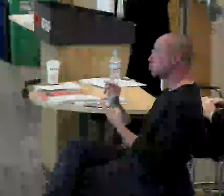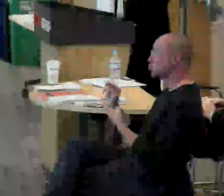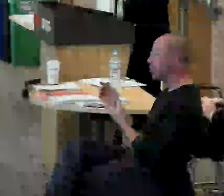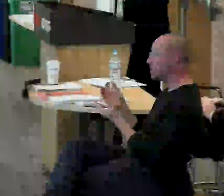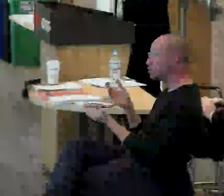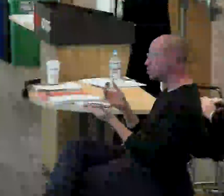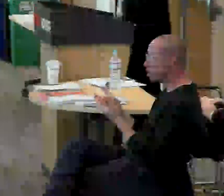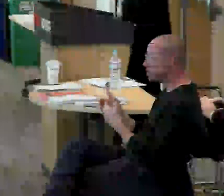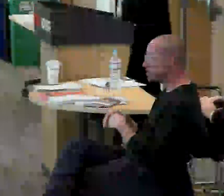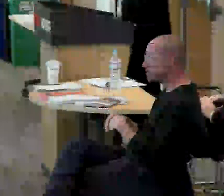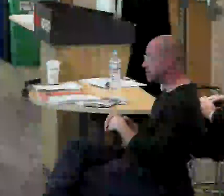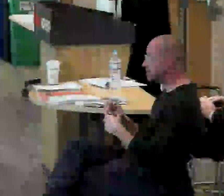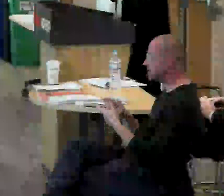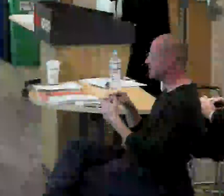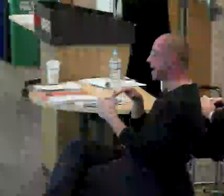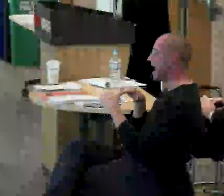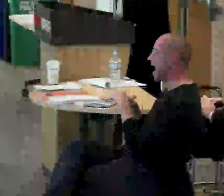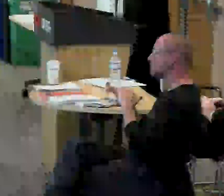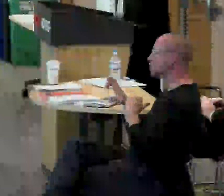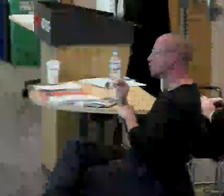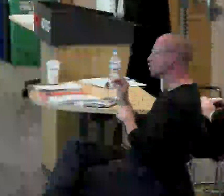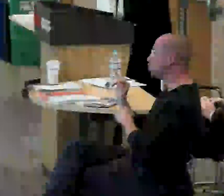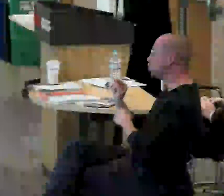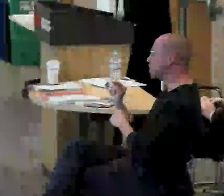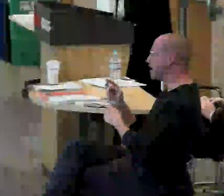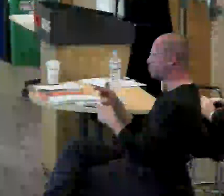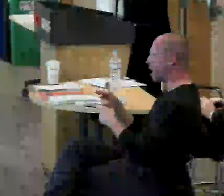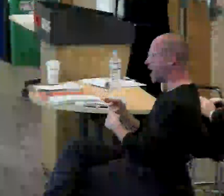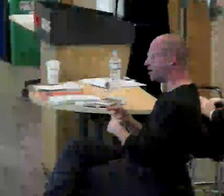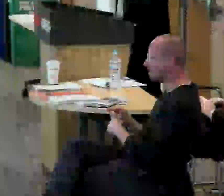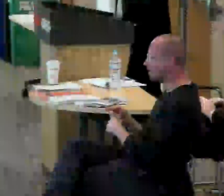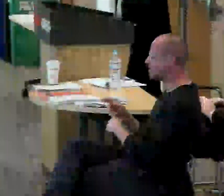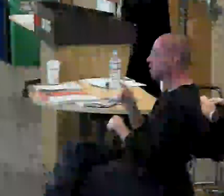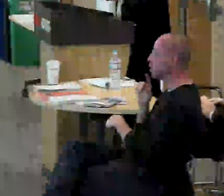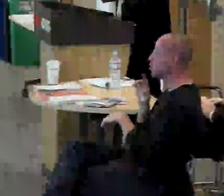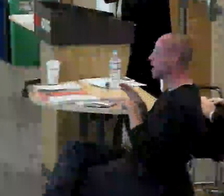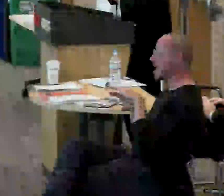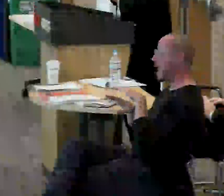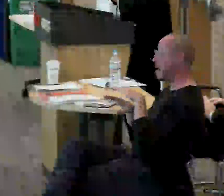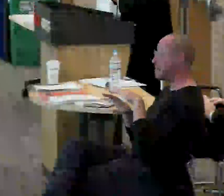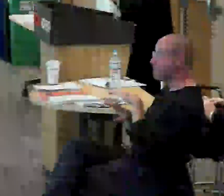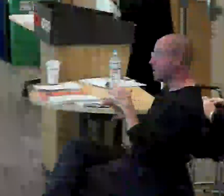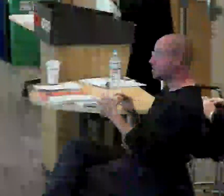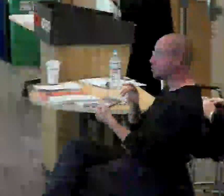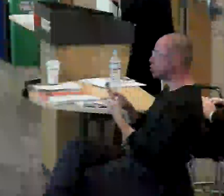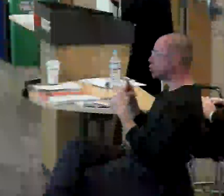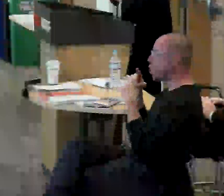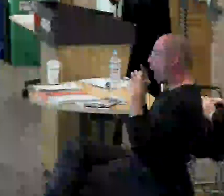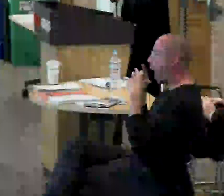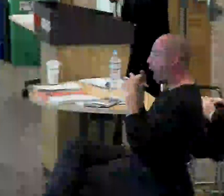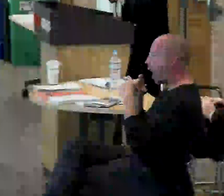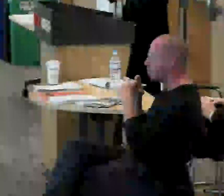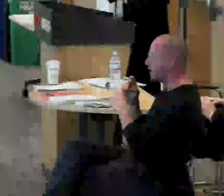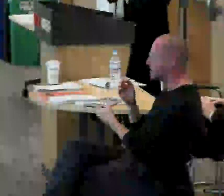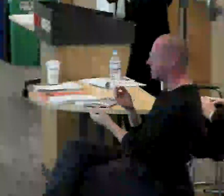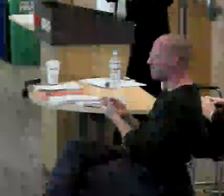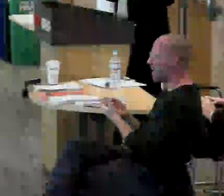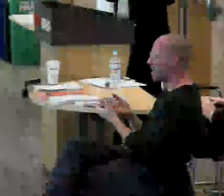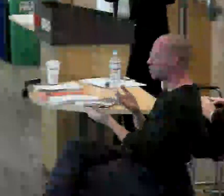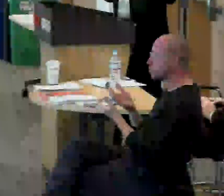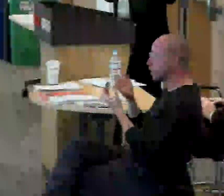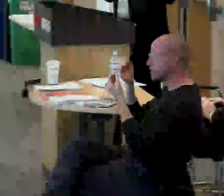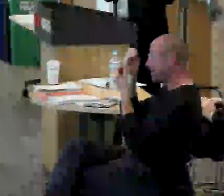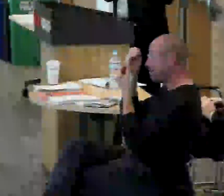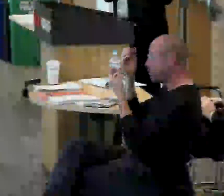access to credit products, a very basic to more complex array of financial services information, and it's focused